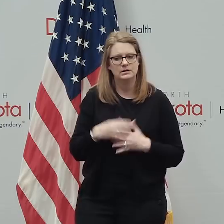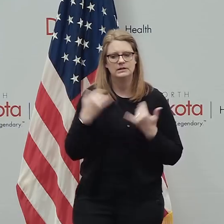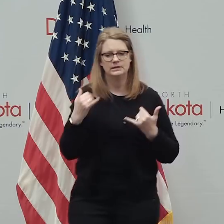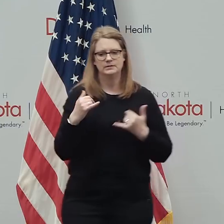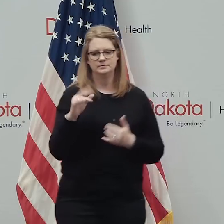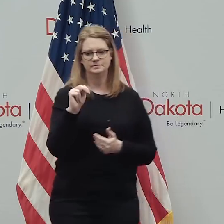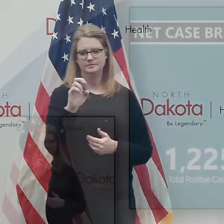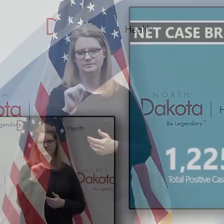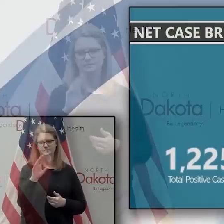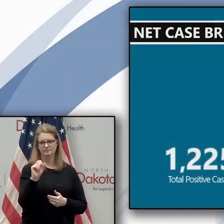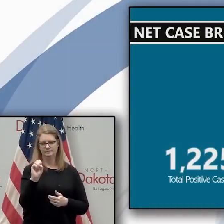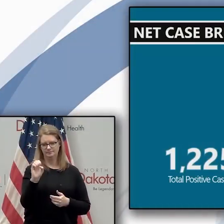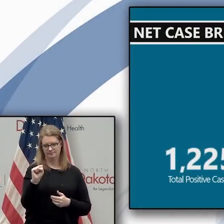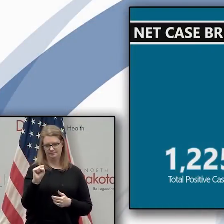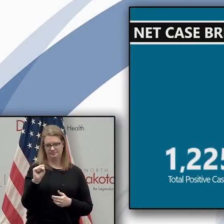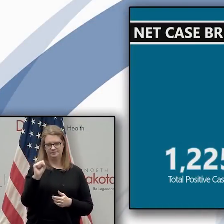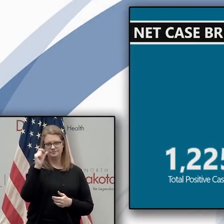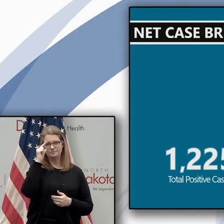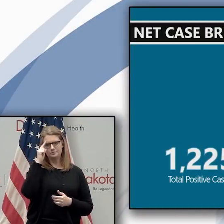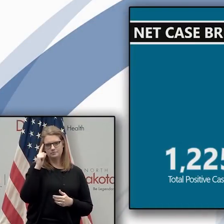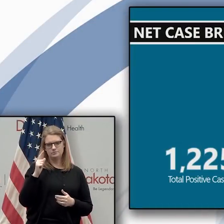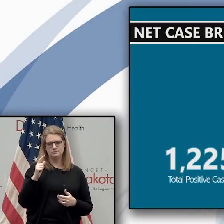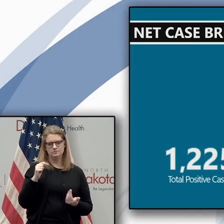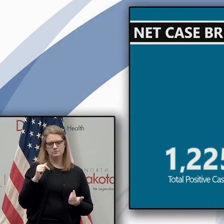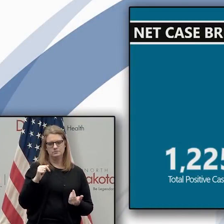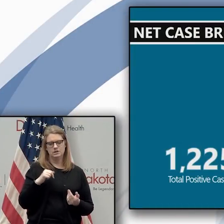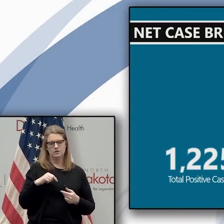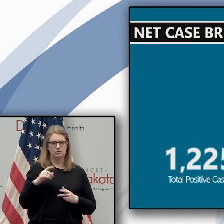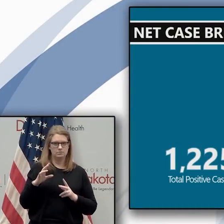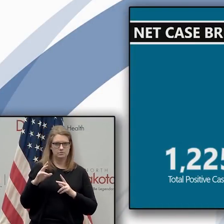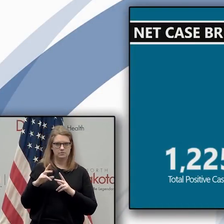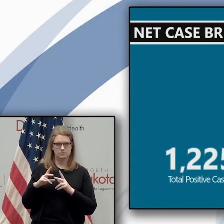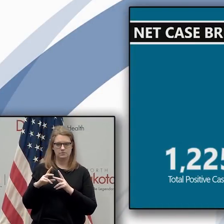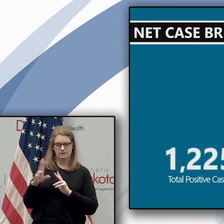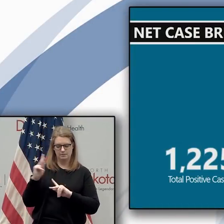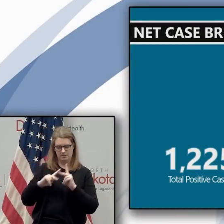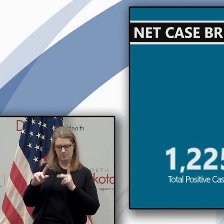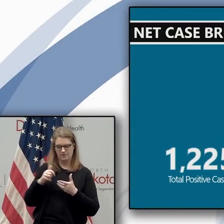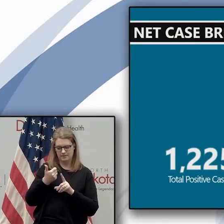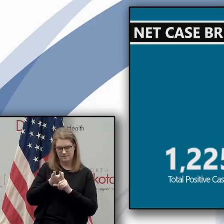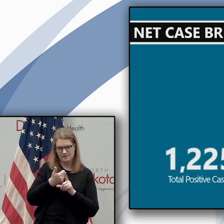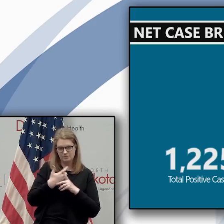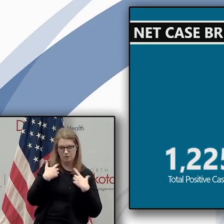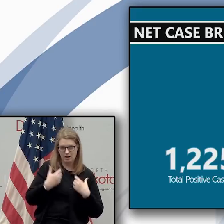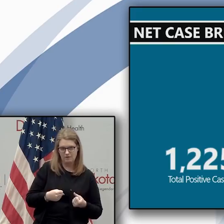breakdown, when we net out those that have recovered who have passed away,